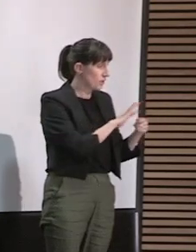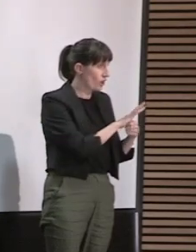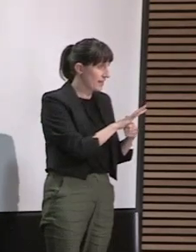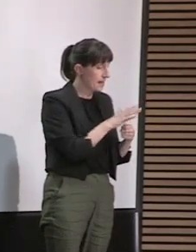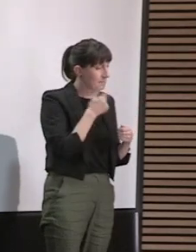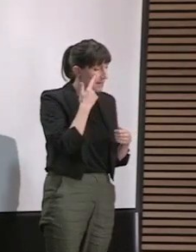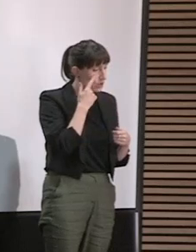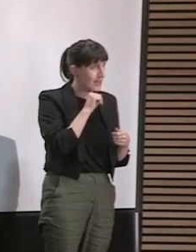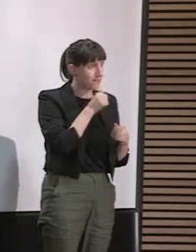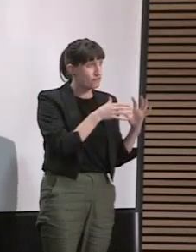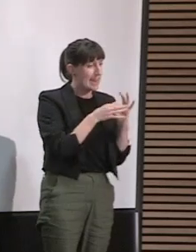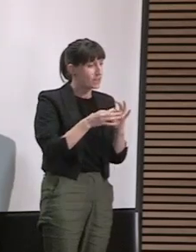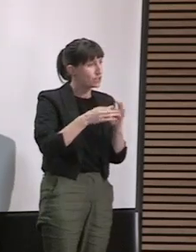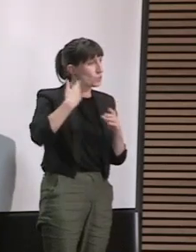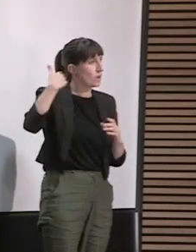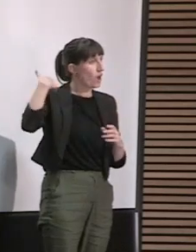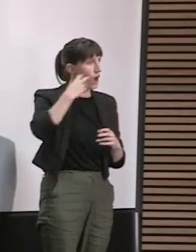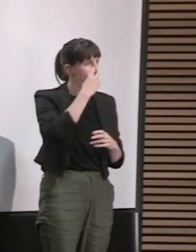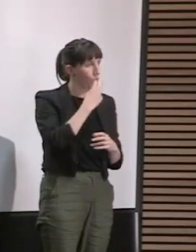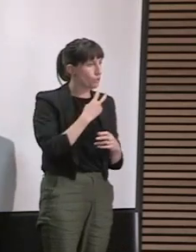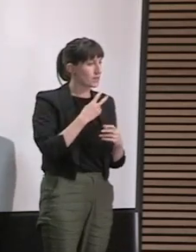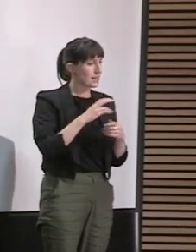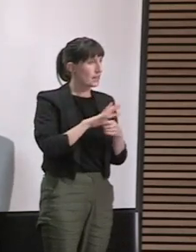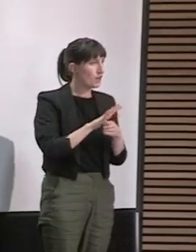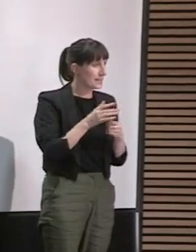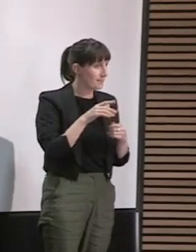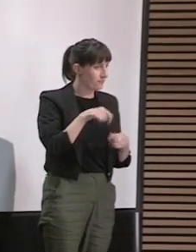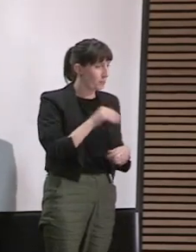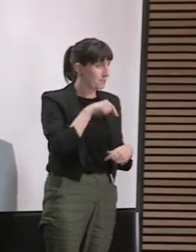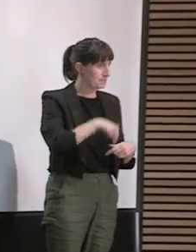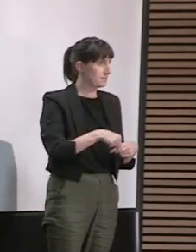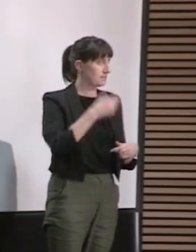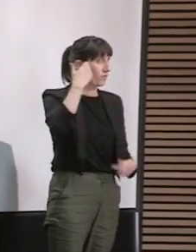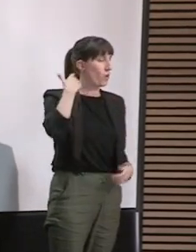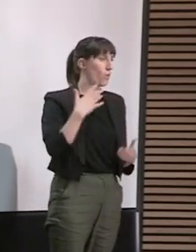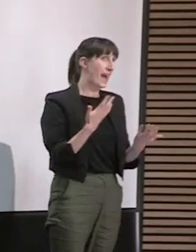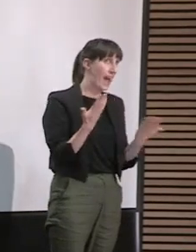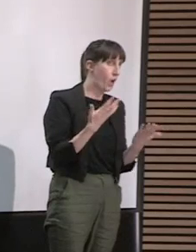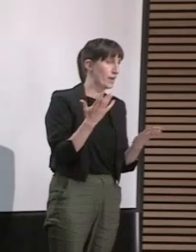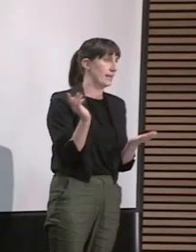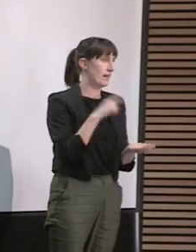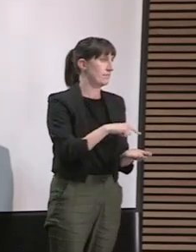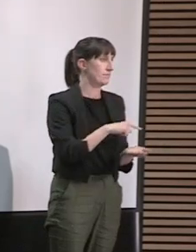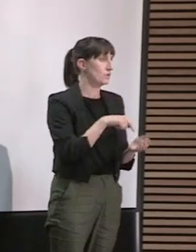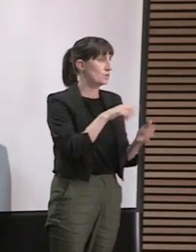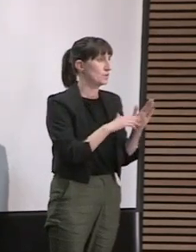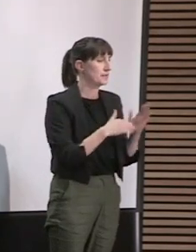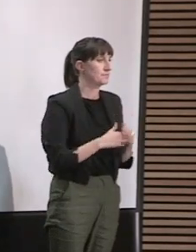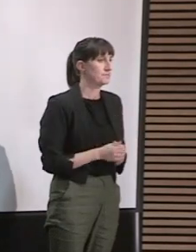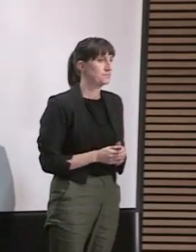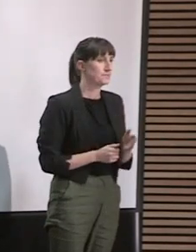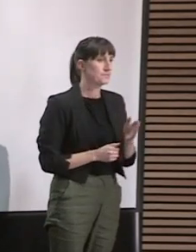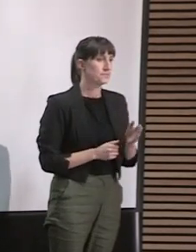this expression of the virus got into the community. And how would you like to see schools respond to the new